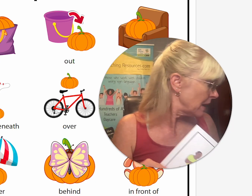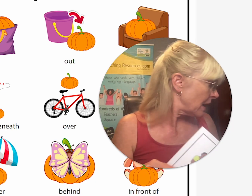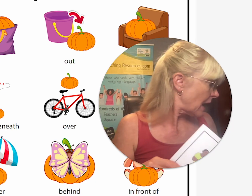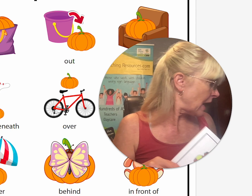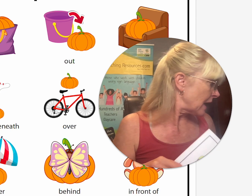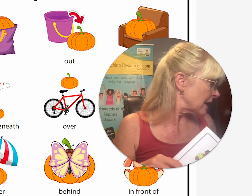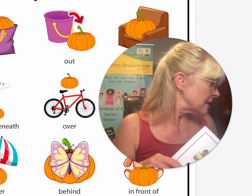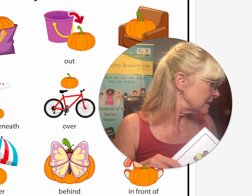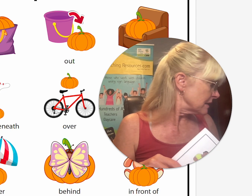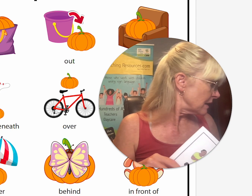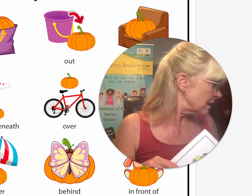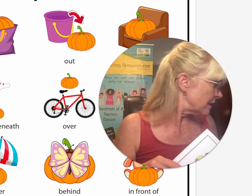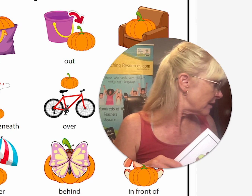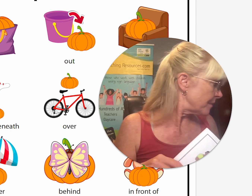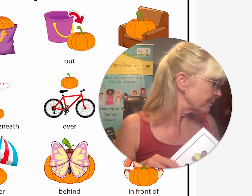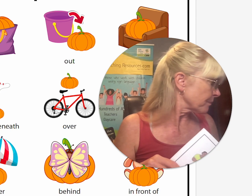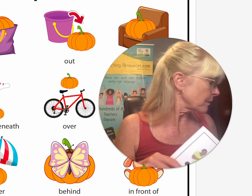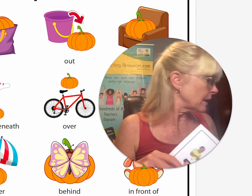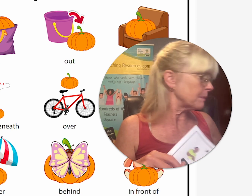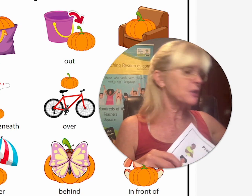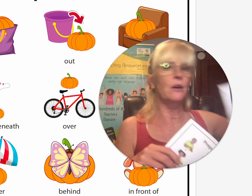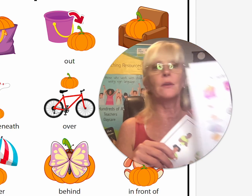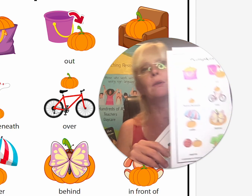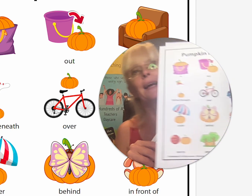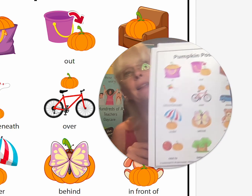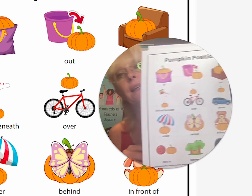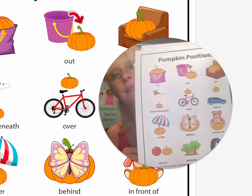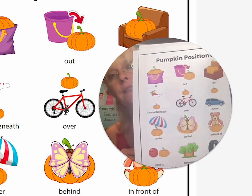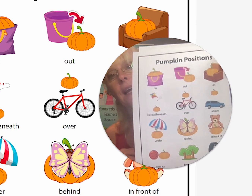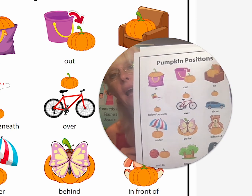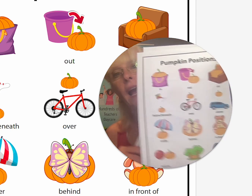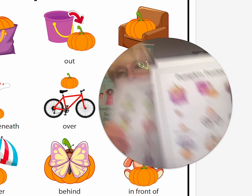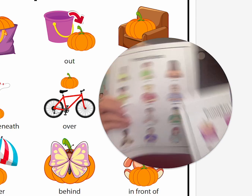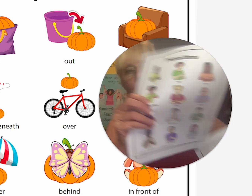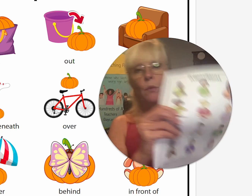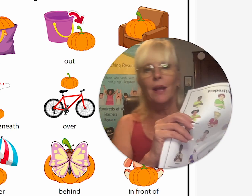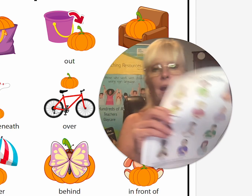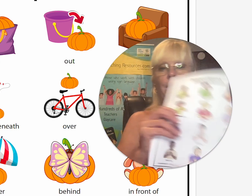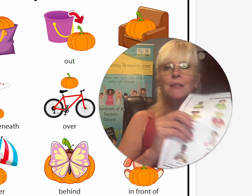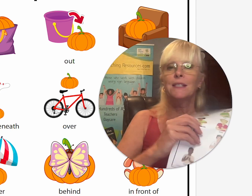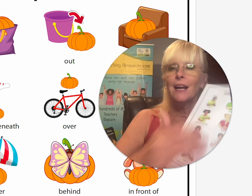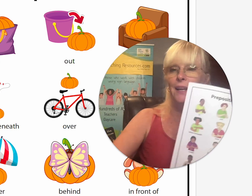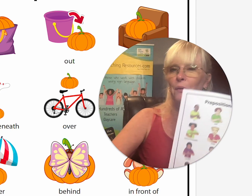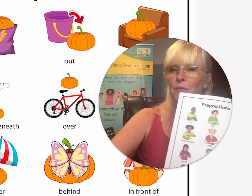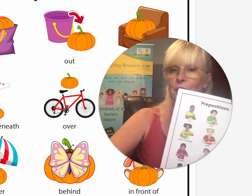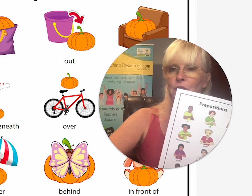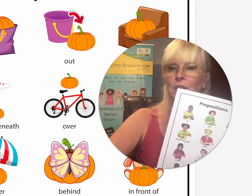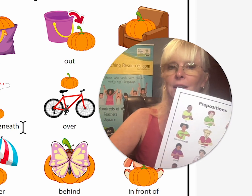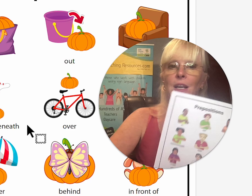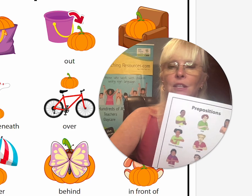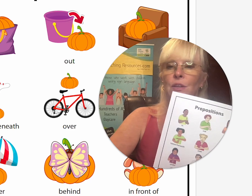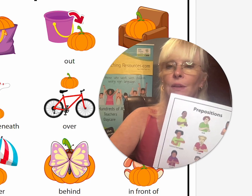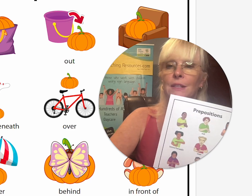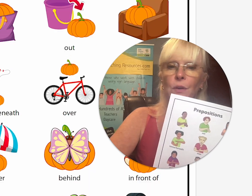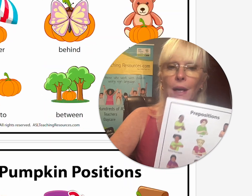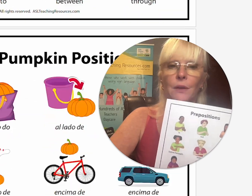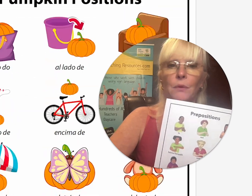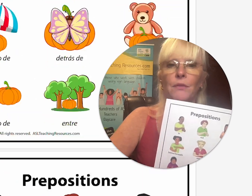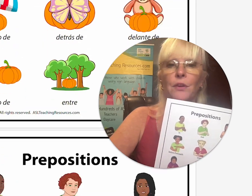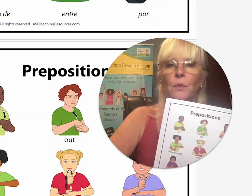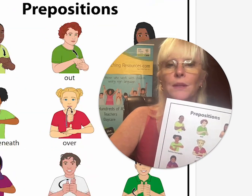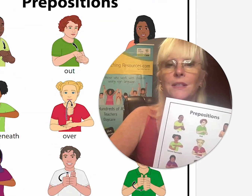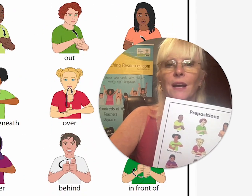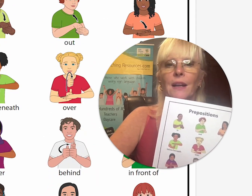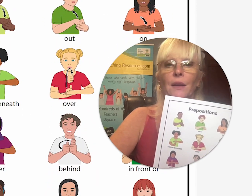version, and let me show you like this, and then we have the sign language version. So let's go ahead